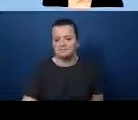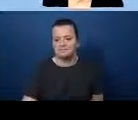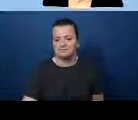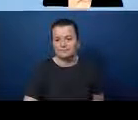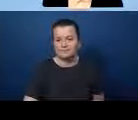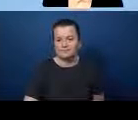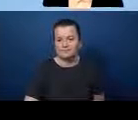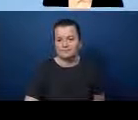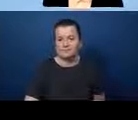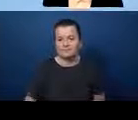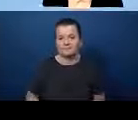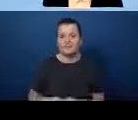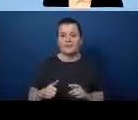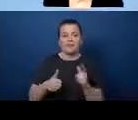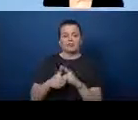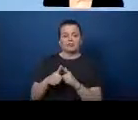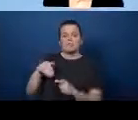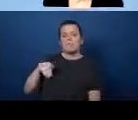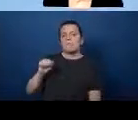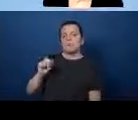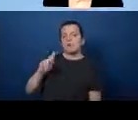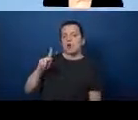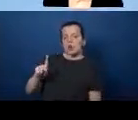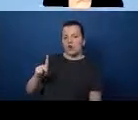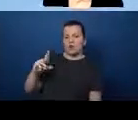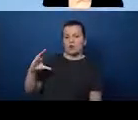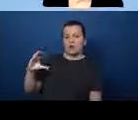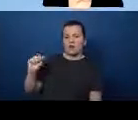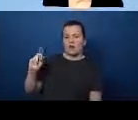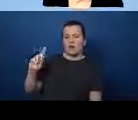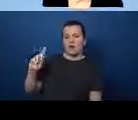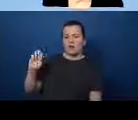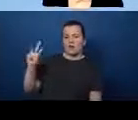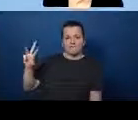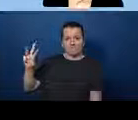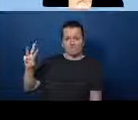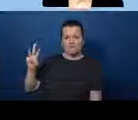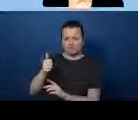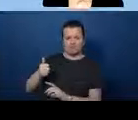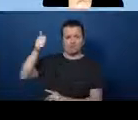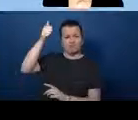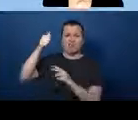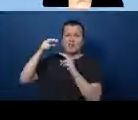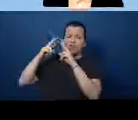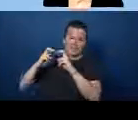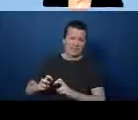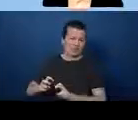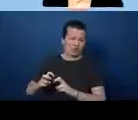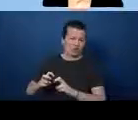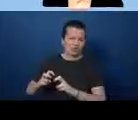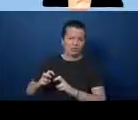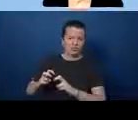Dr. Mark Carew. Dr. Mark Carew is a senior researcher at the leading